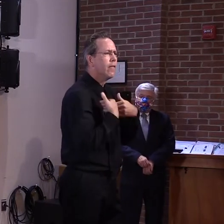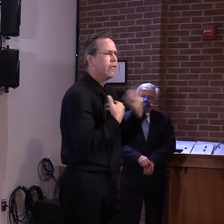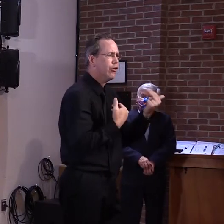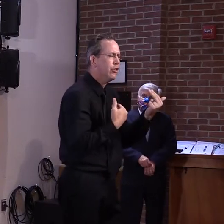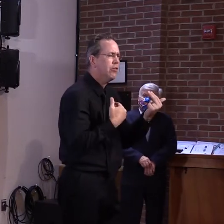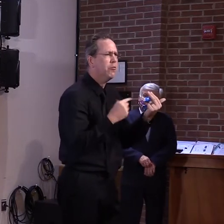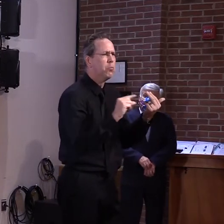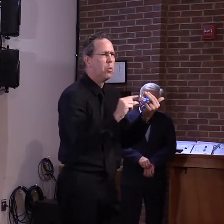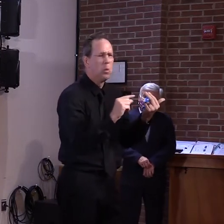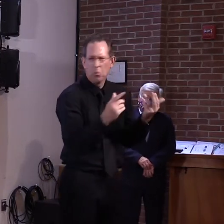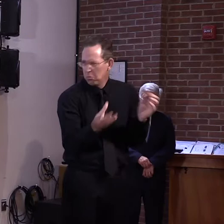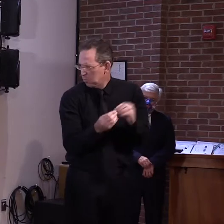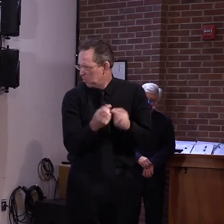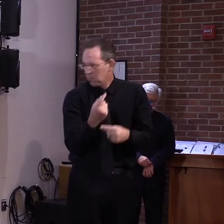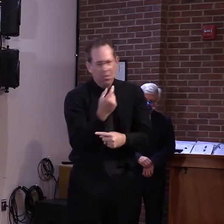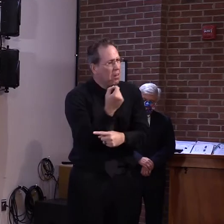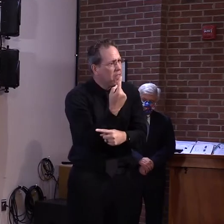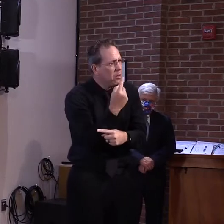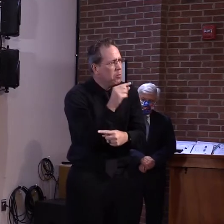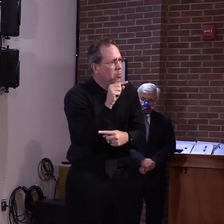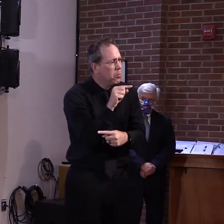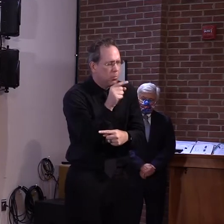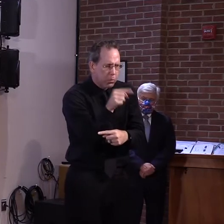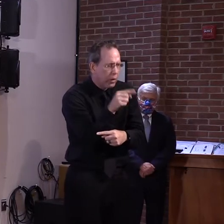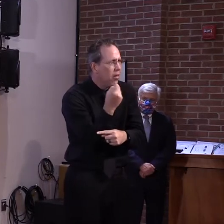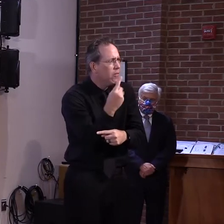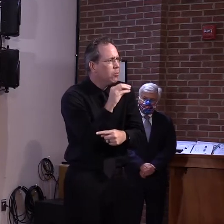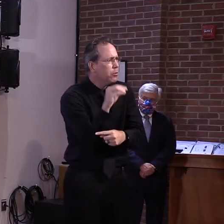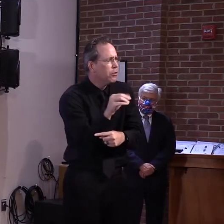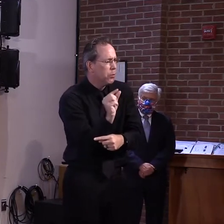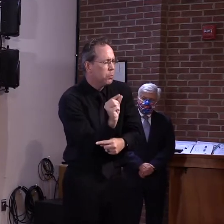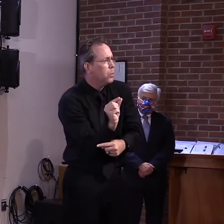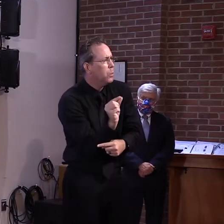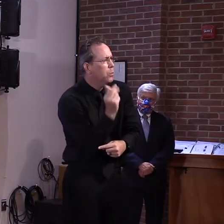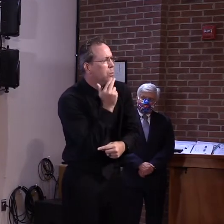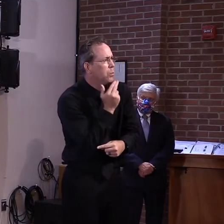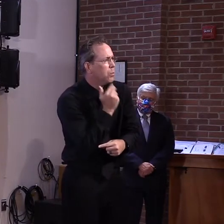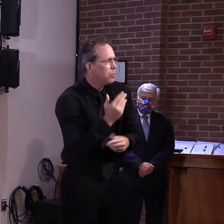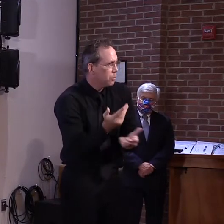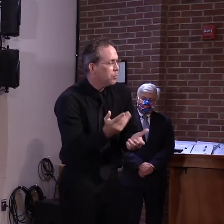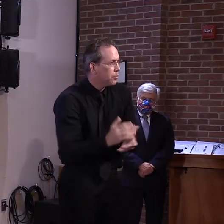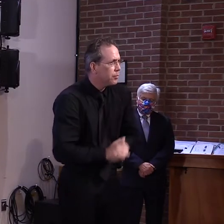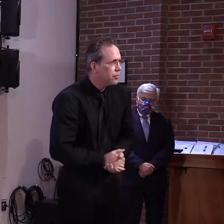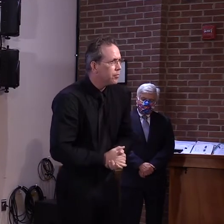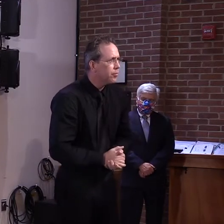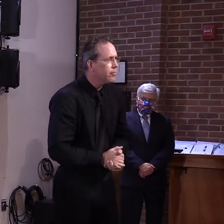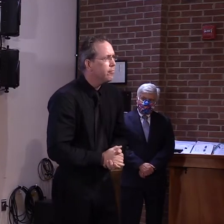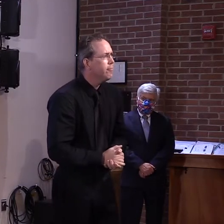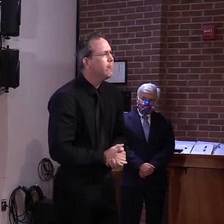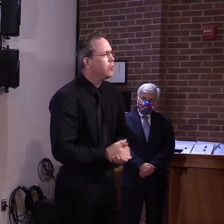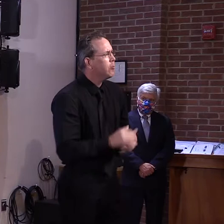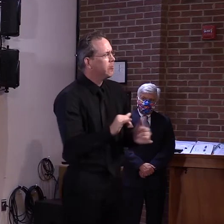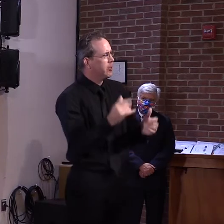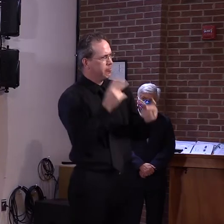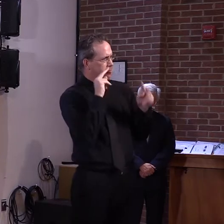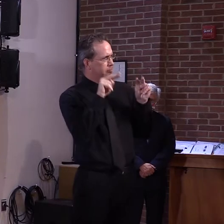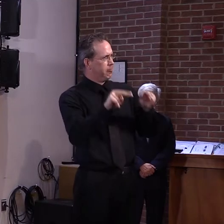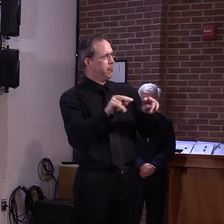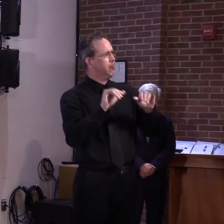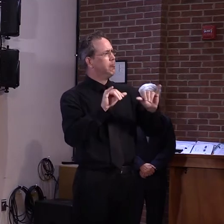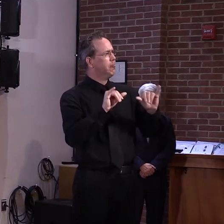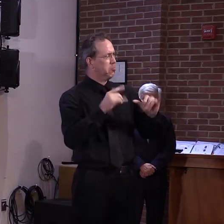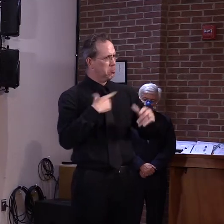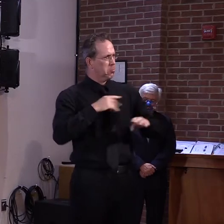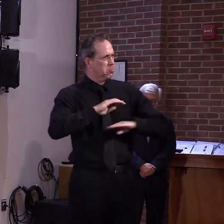So again, the re-entry part of the higher ed restart is complete. The students are